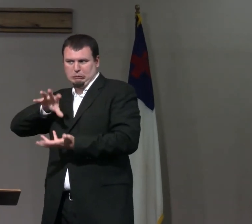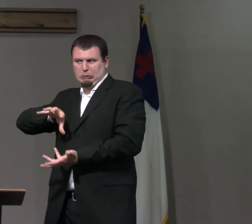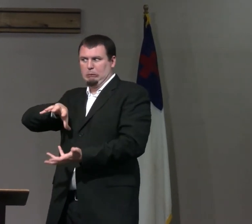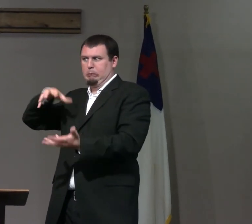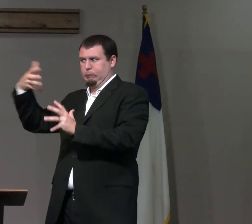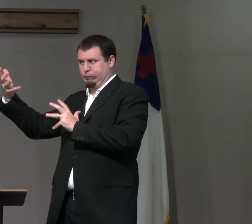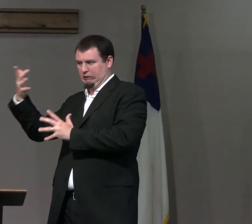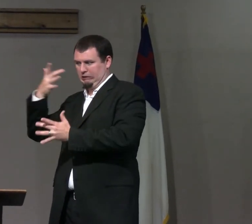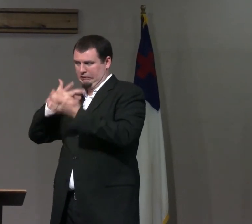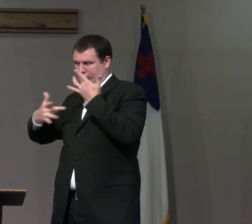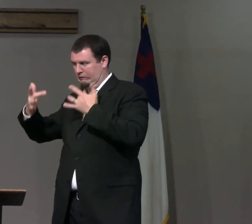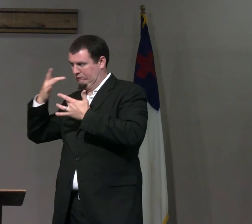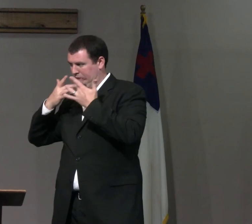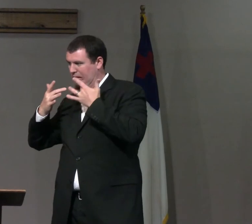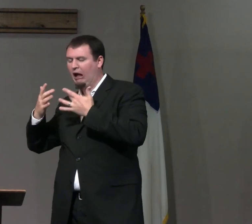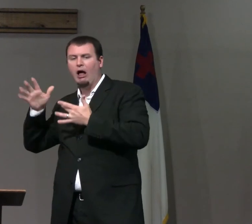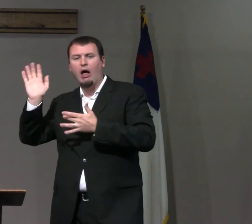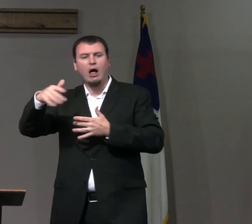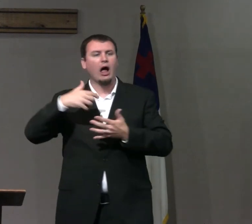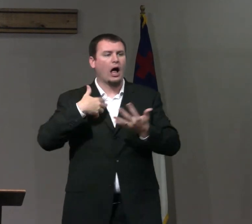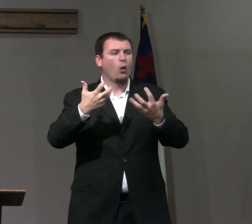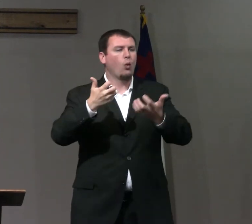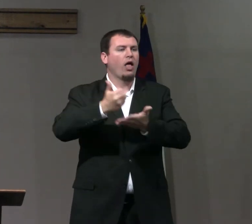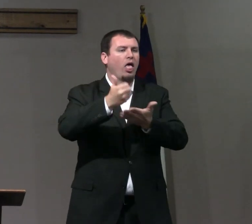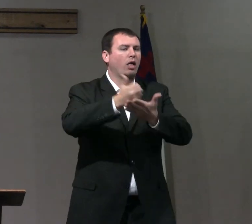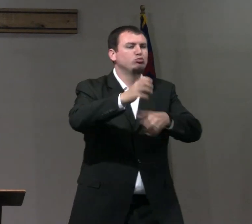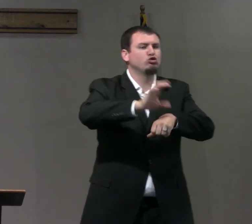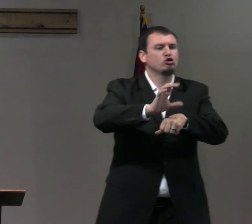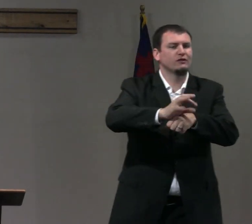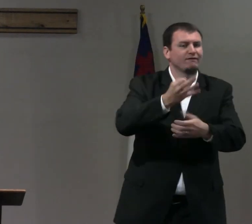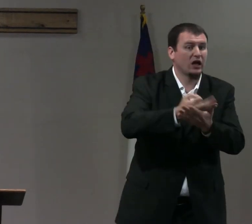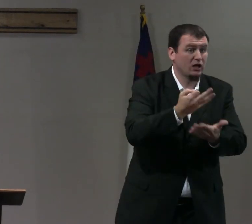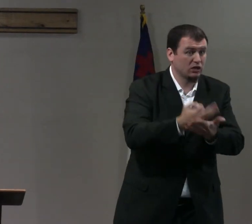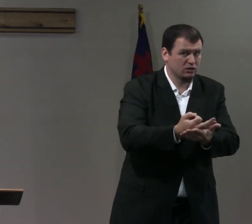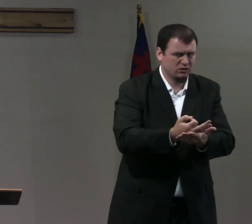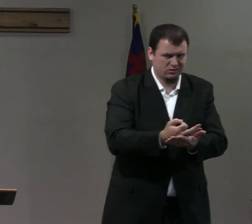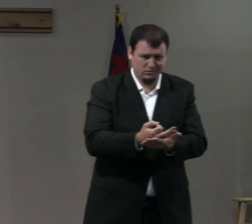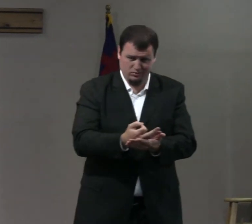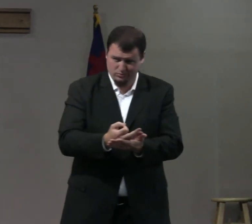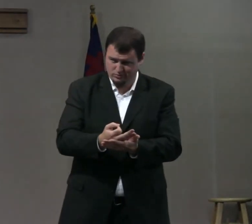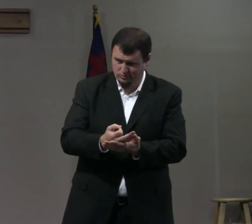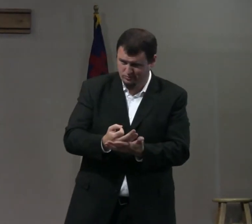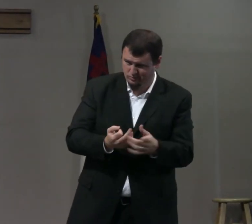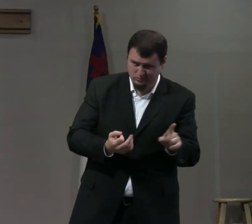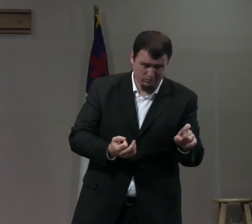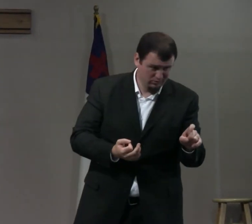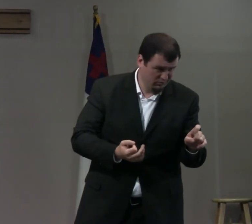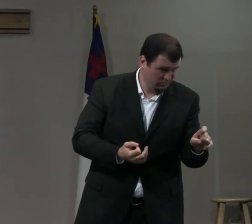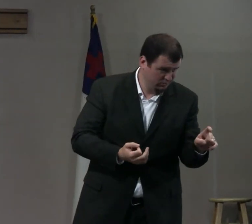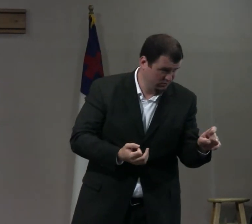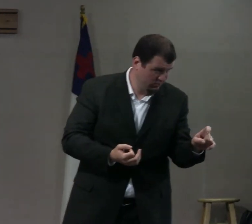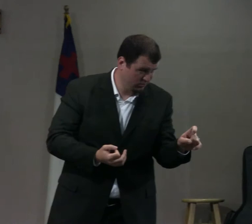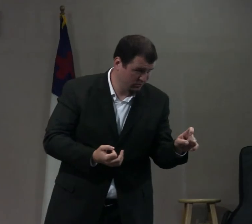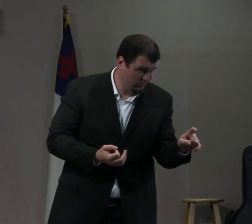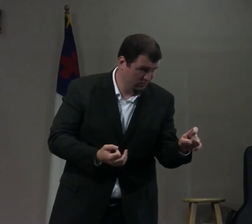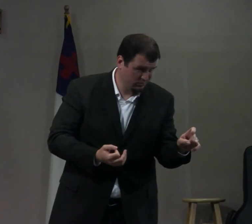Like at home, my finances are a big mess. And then I come to the church and say, hey, I want to help the church